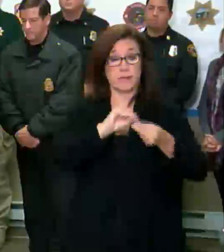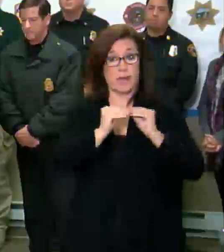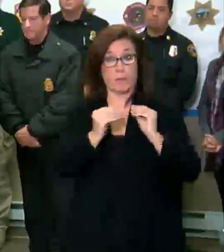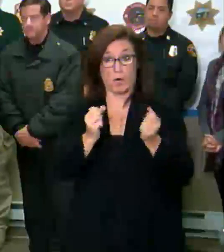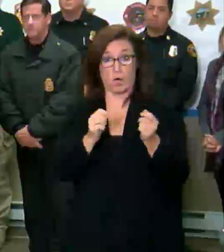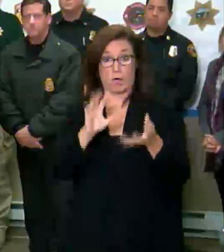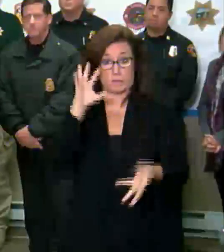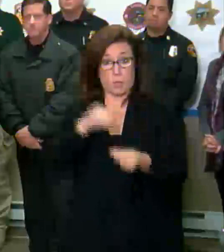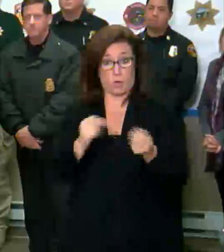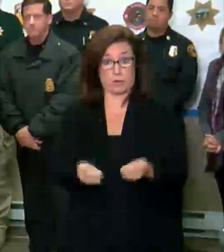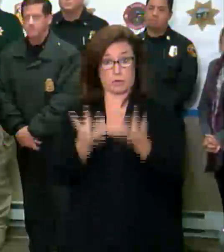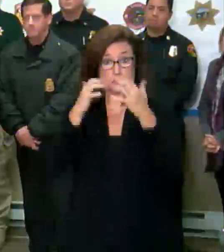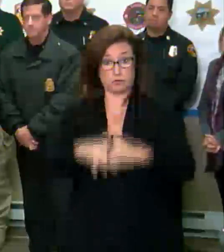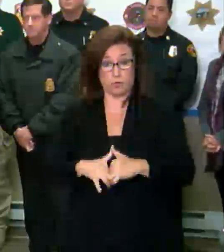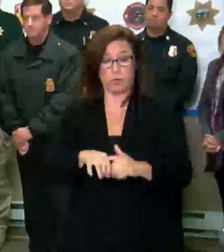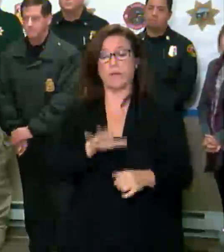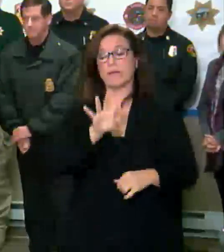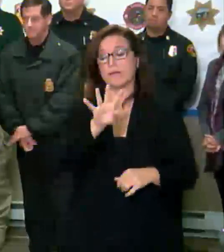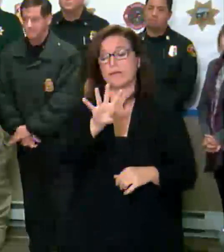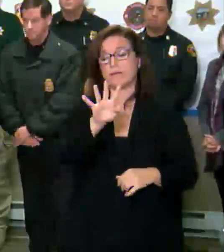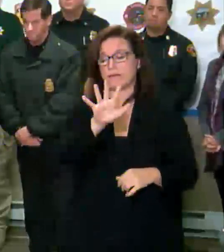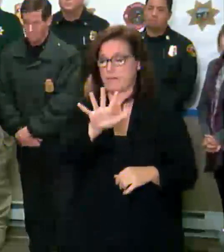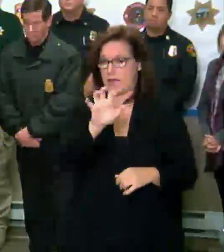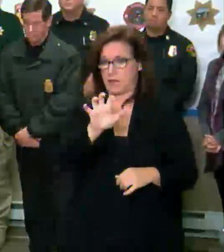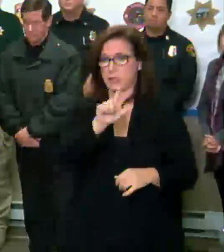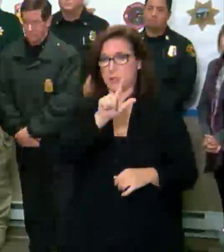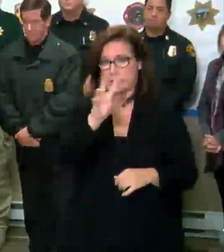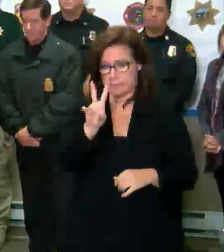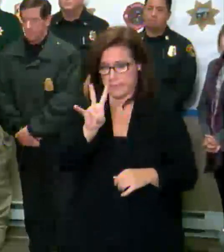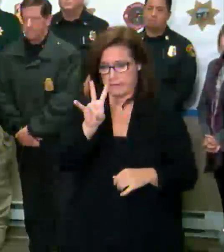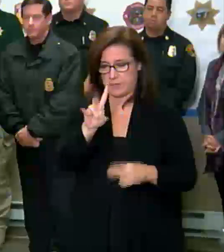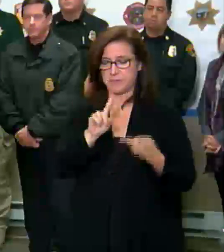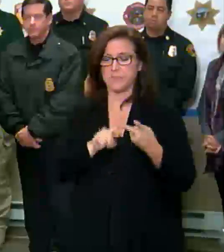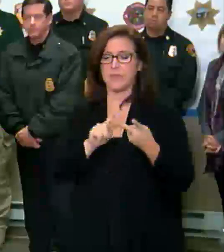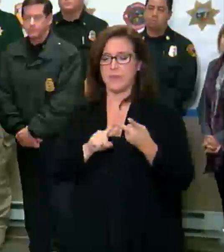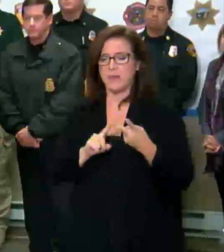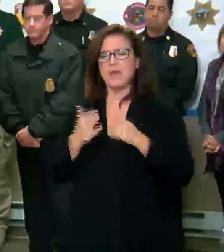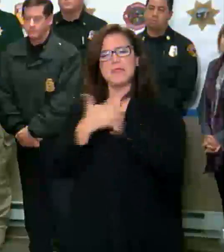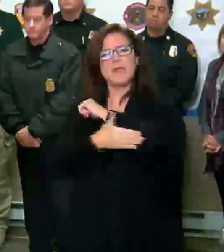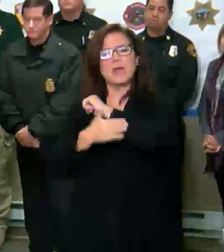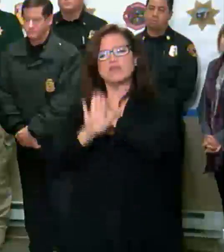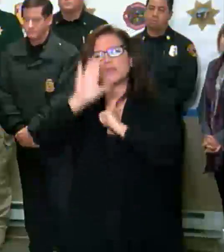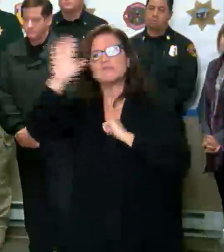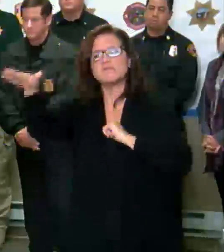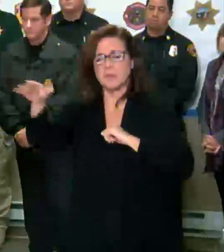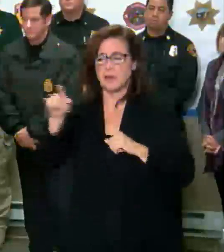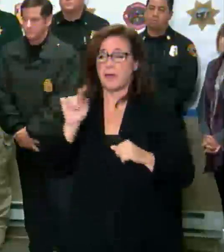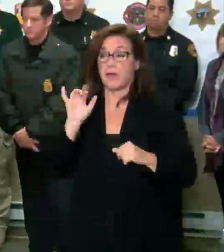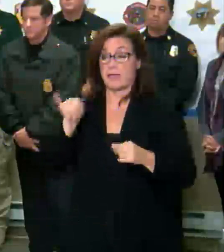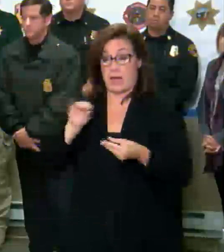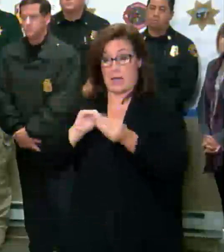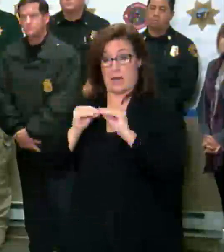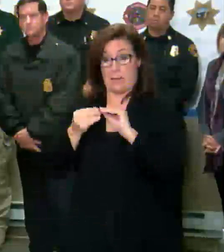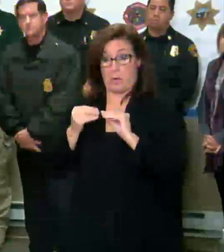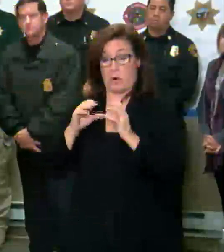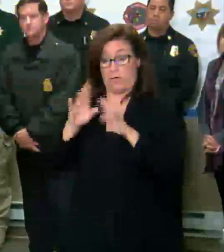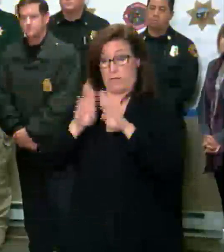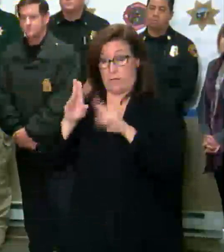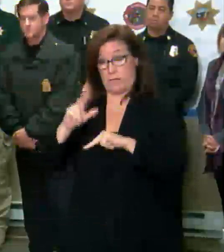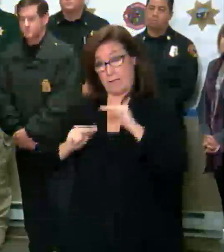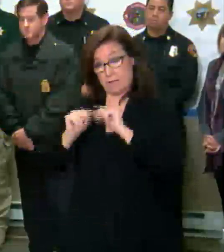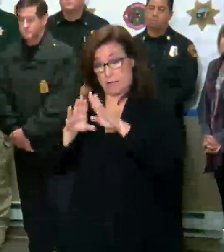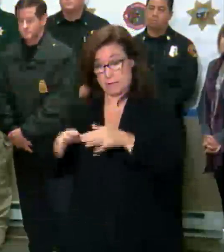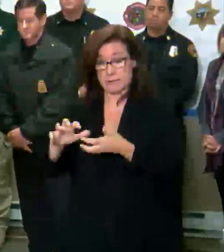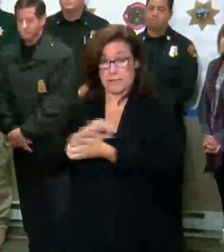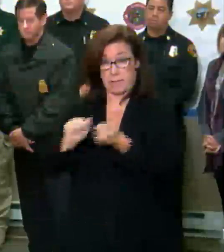destroyed 527. In the unincorporated areas of Ventura County, number of structures damaged